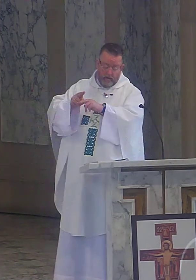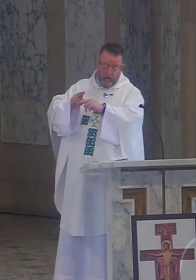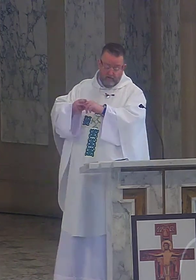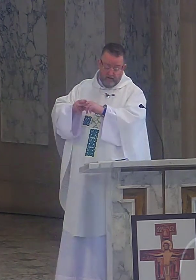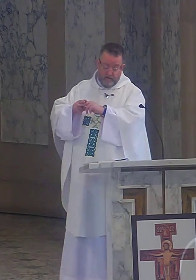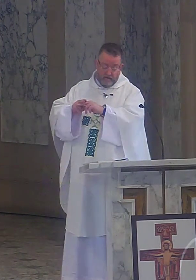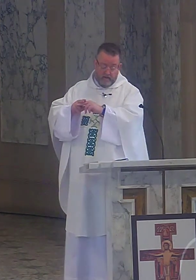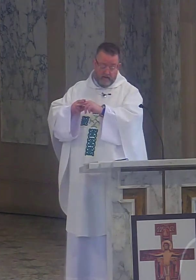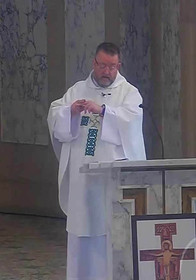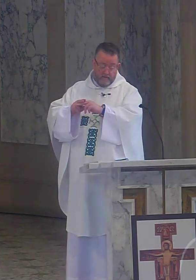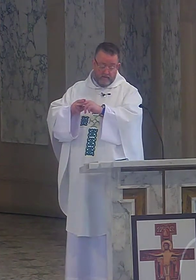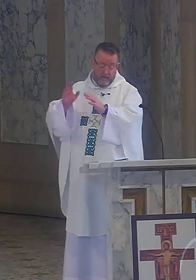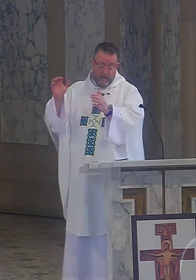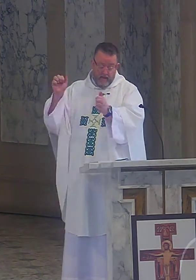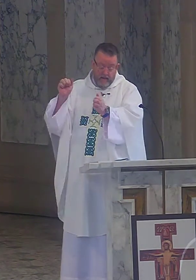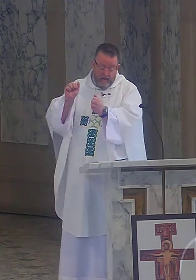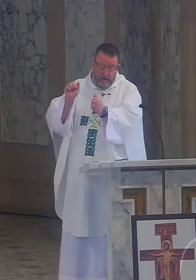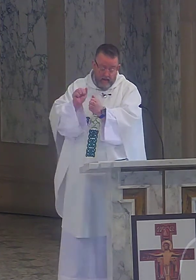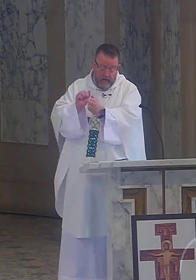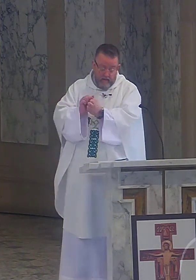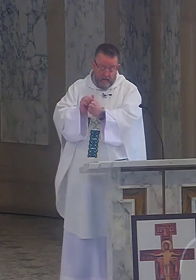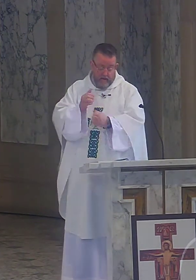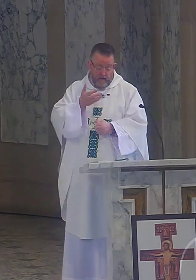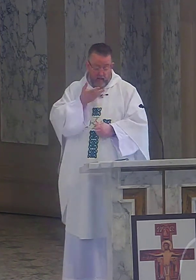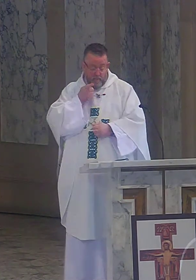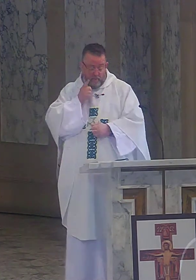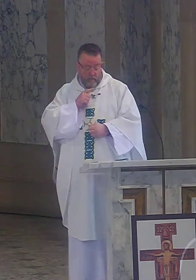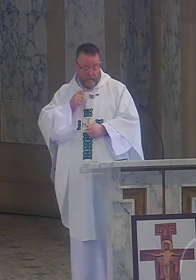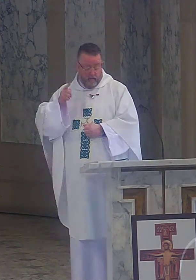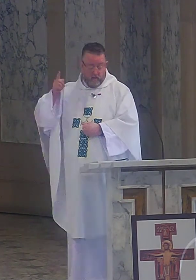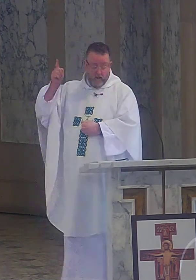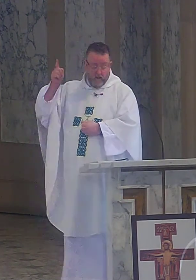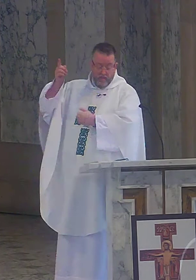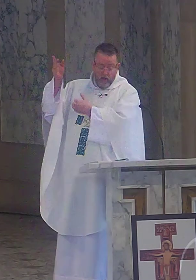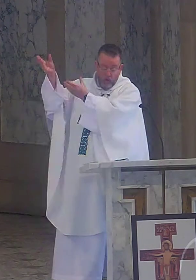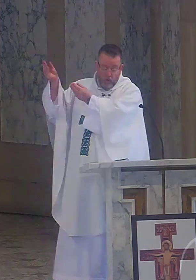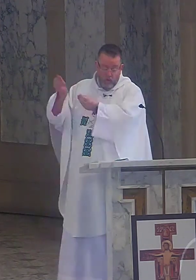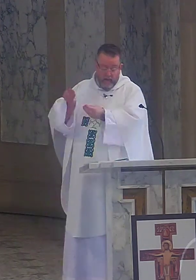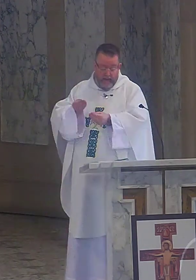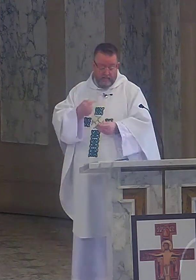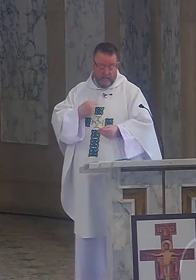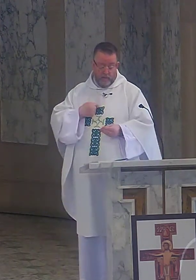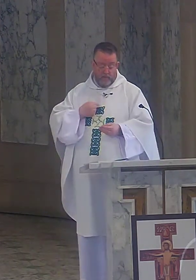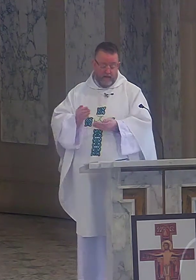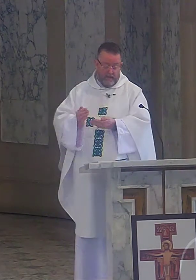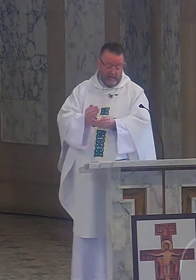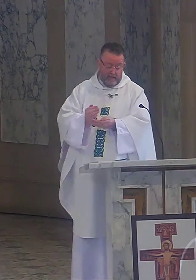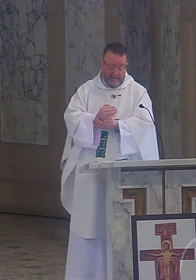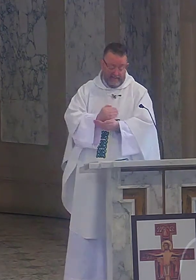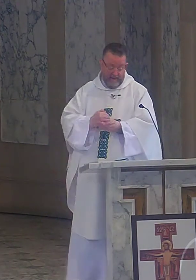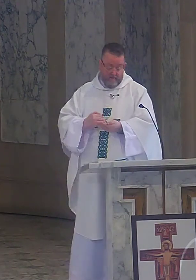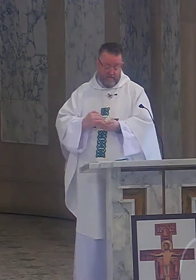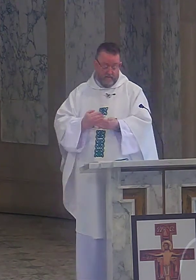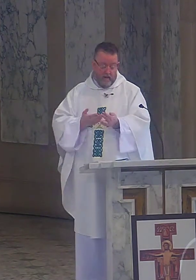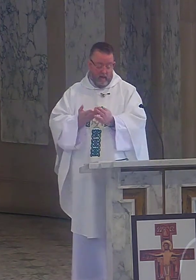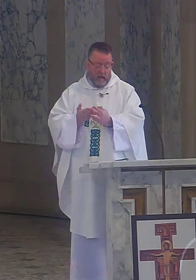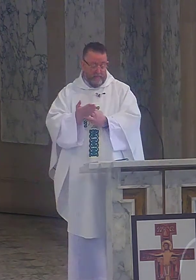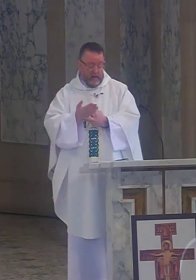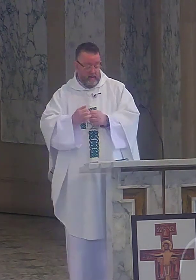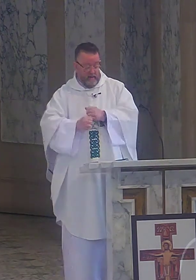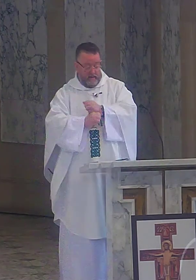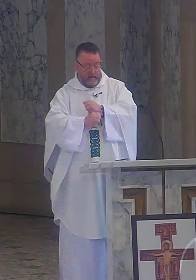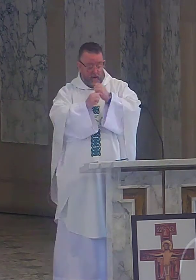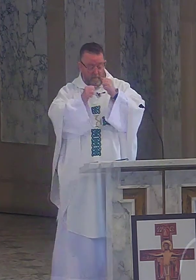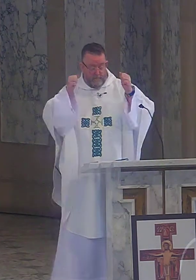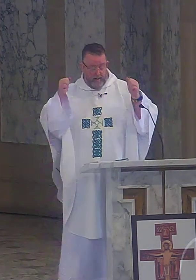Holy Father, keep the people that you gave to me safe by